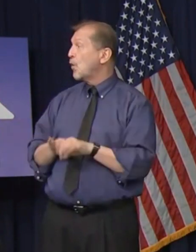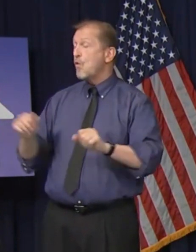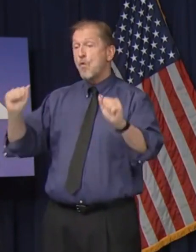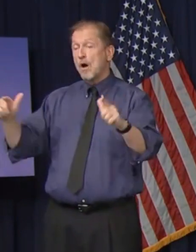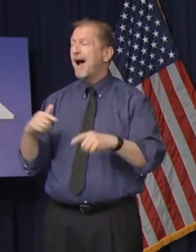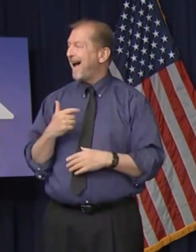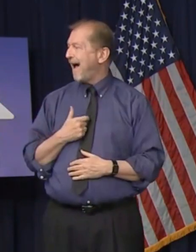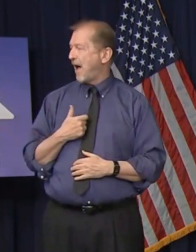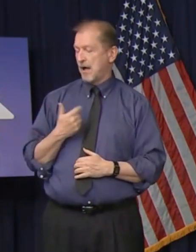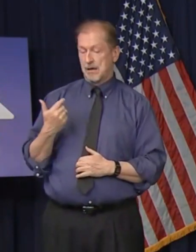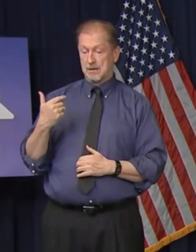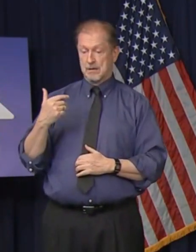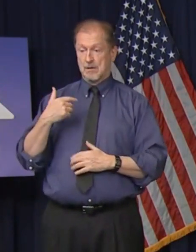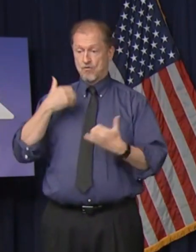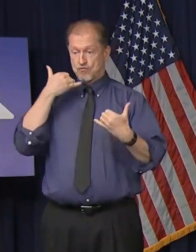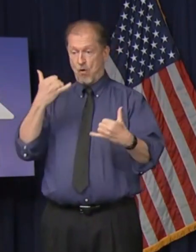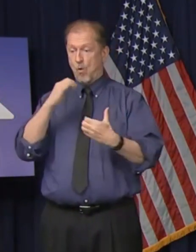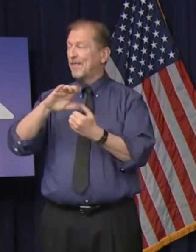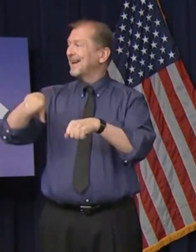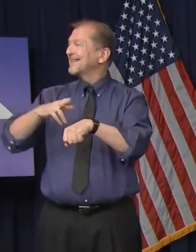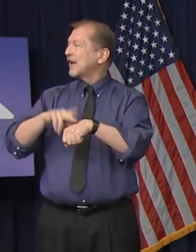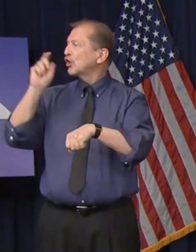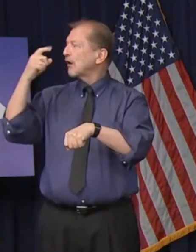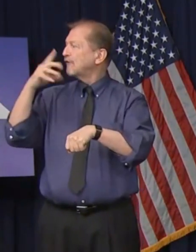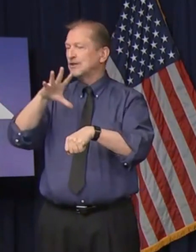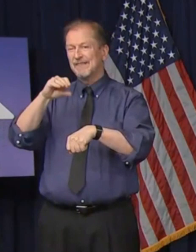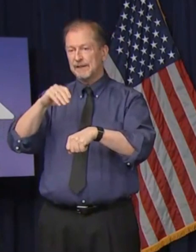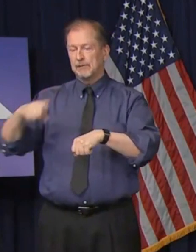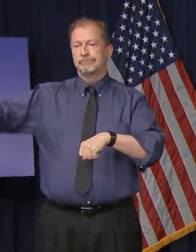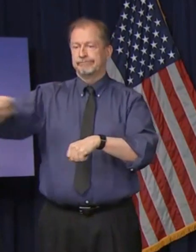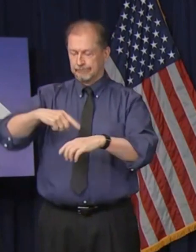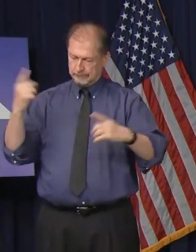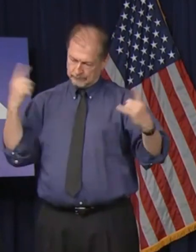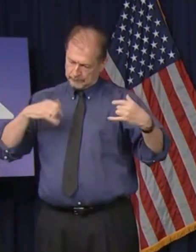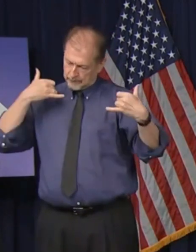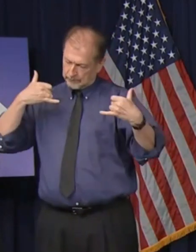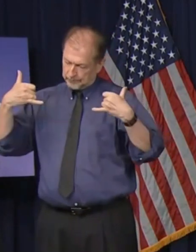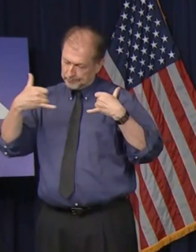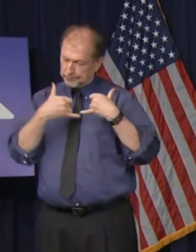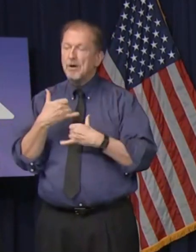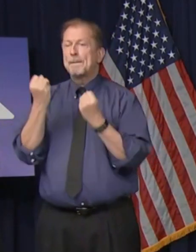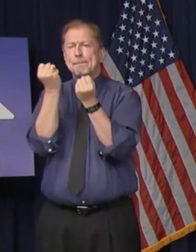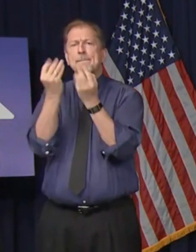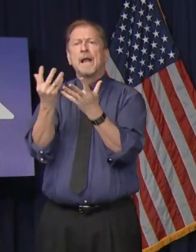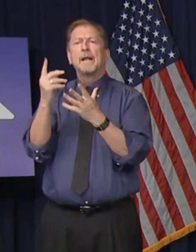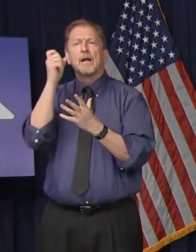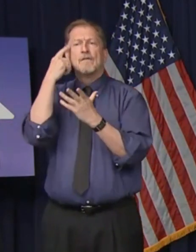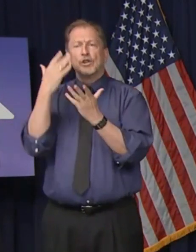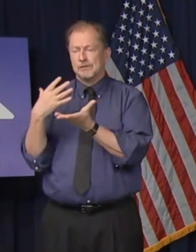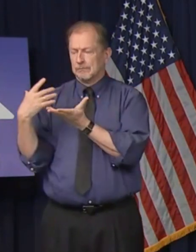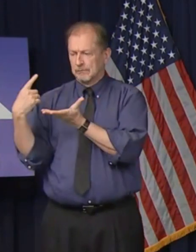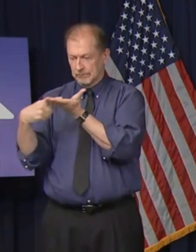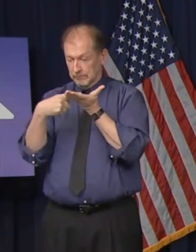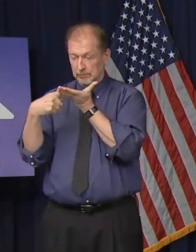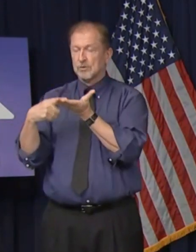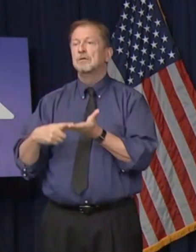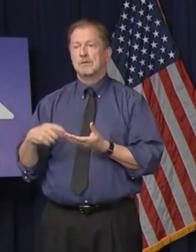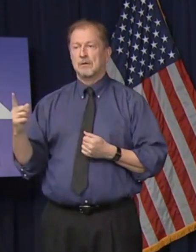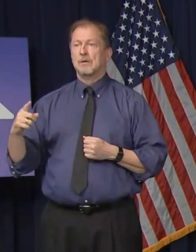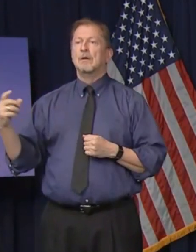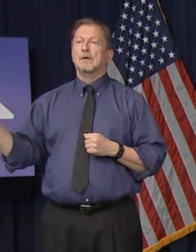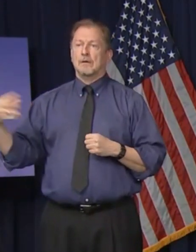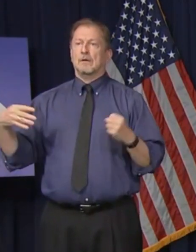on a National Governors Association call earlier today with many, many governors, and literally every governor that